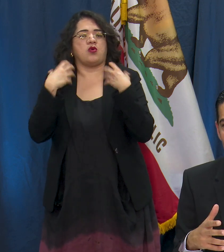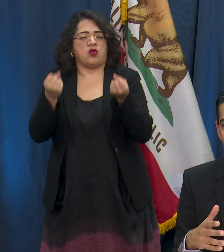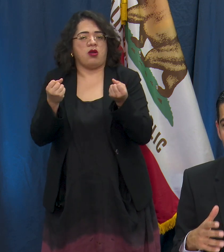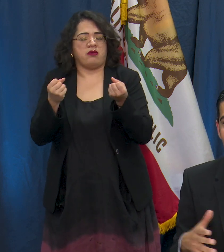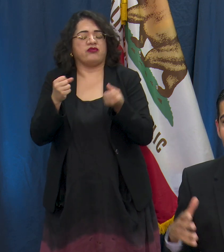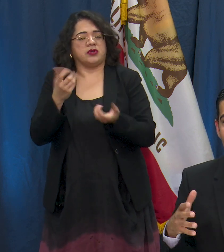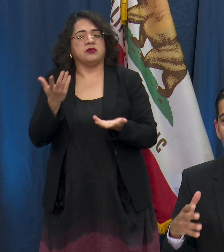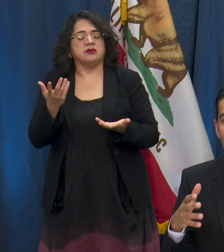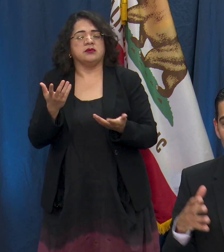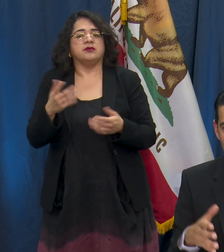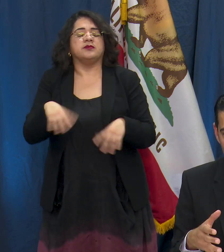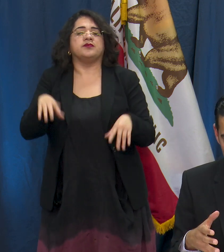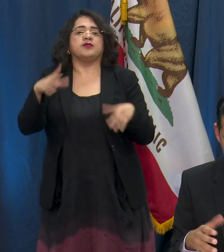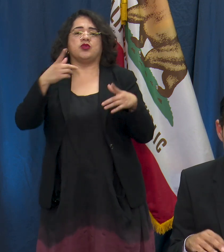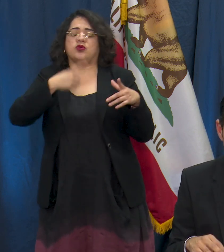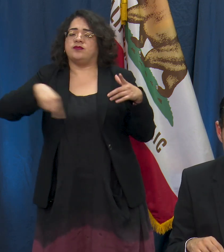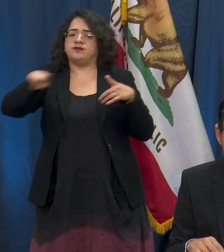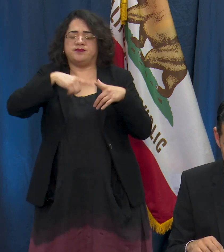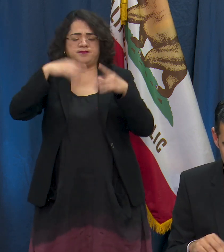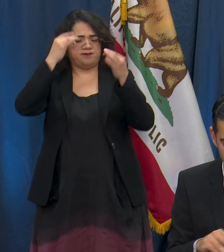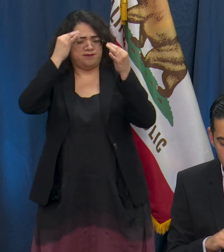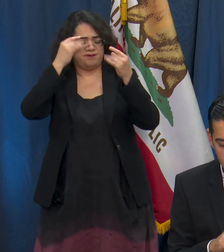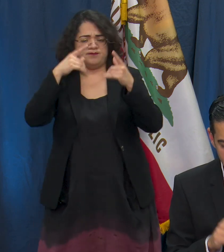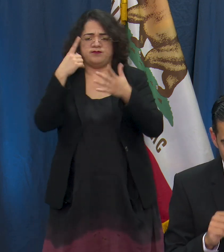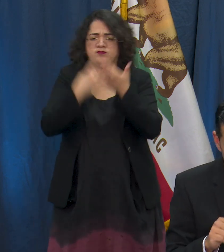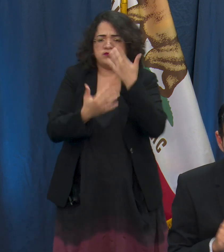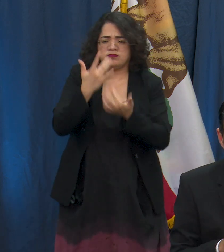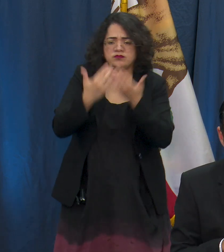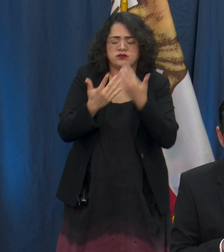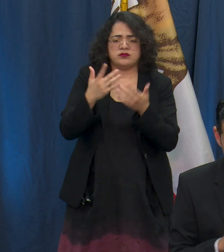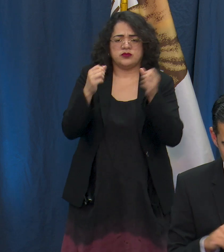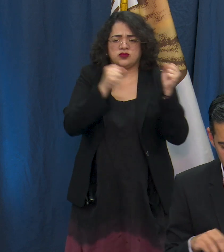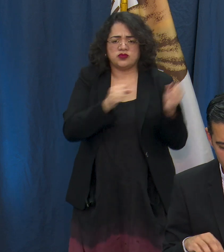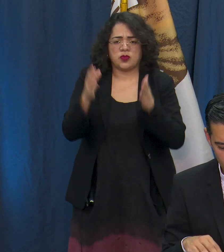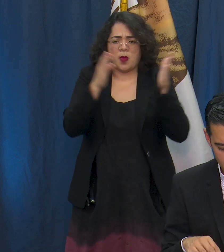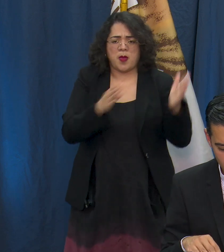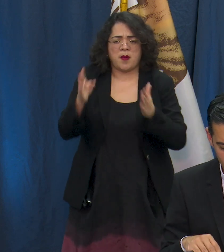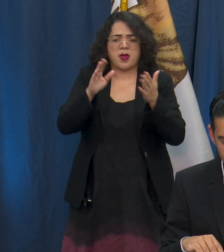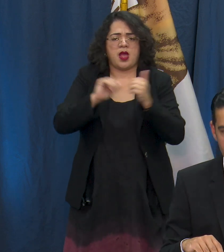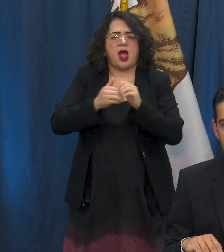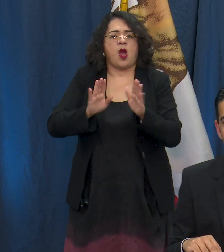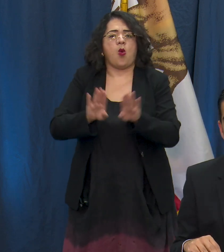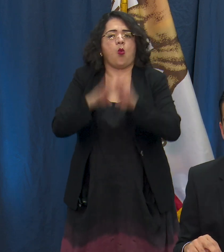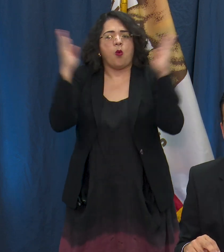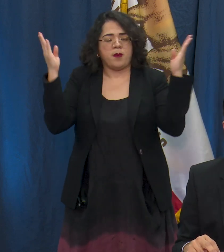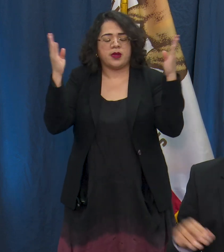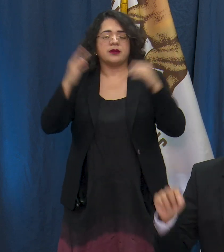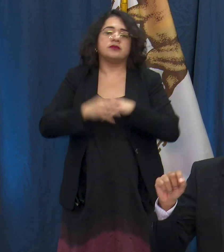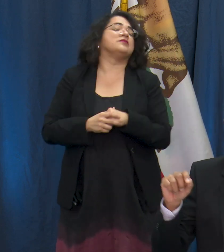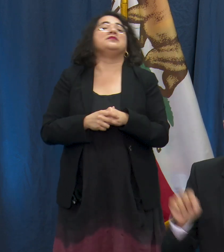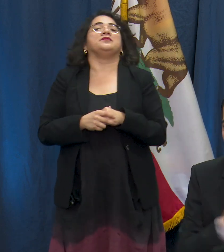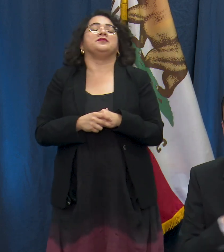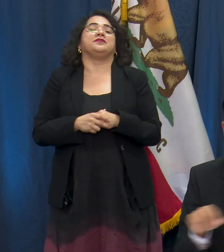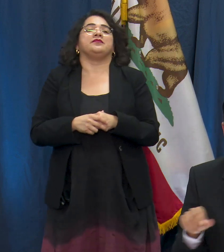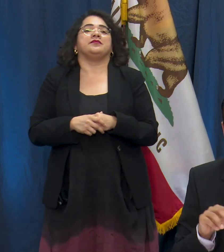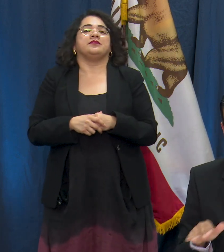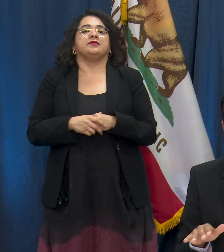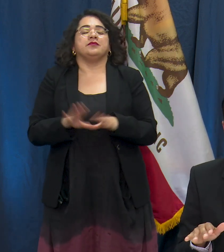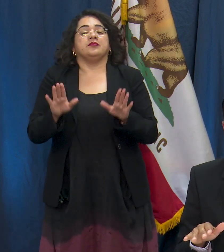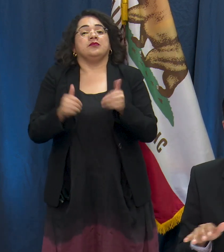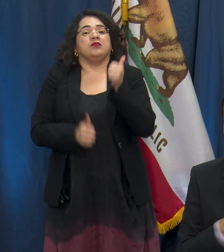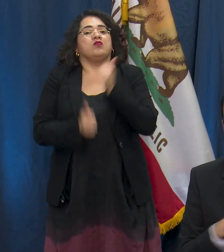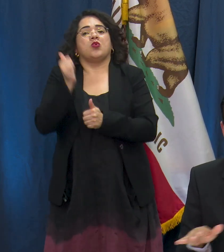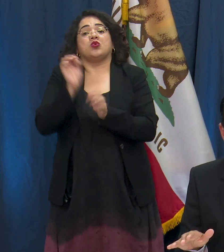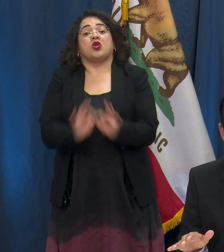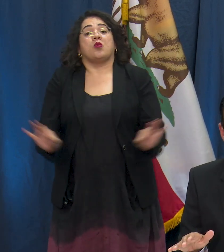to figure out how and when we reopen the economy. And I just want to make sure that we know that the most important